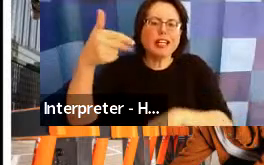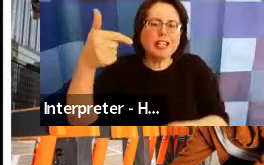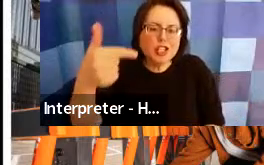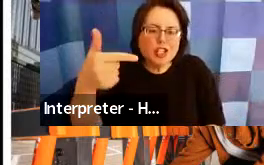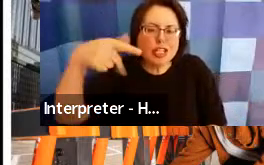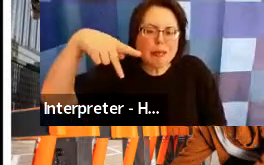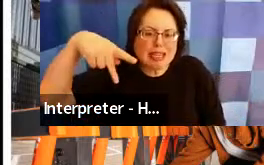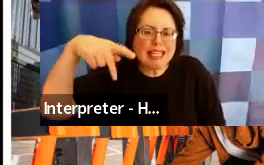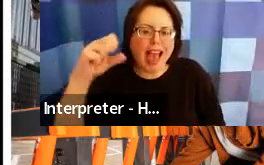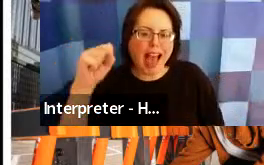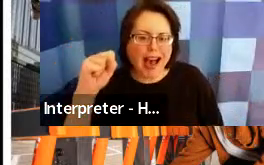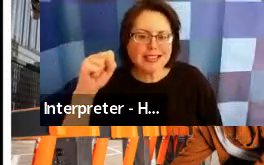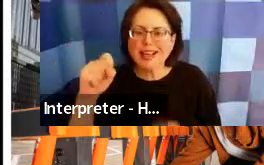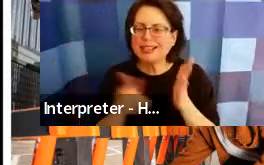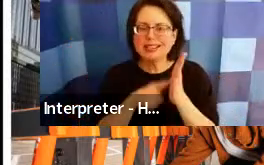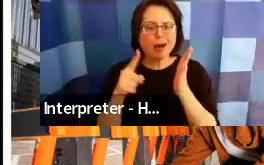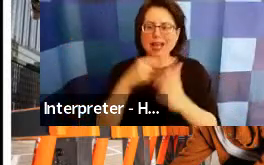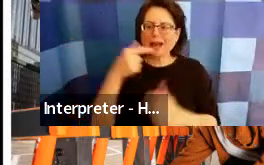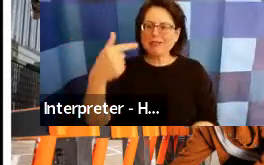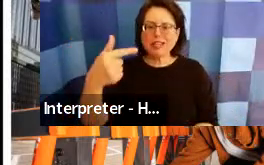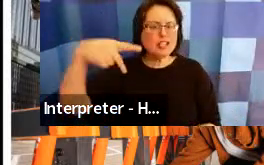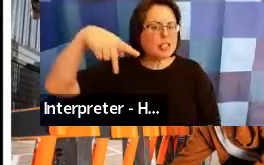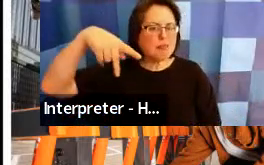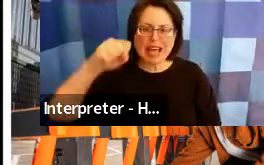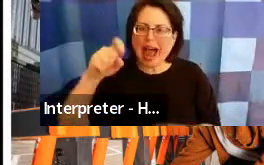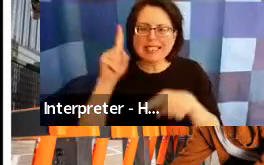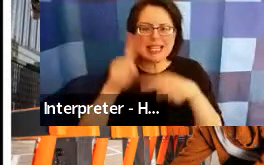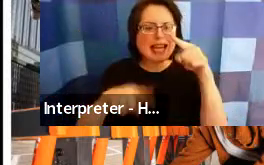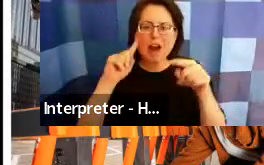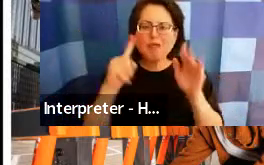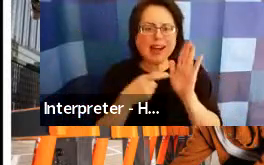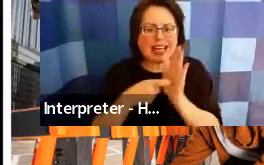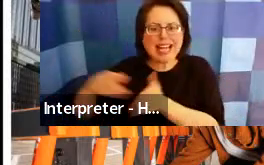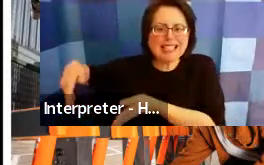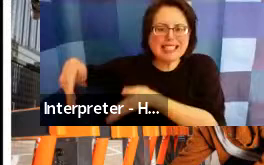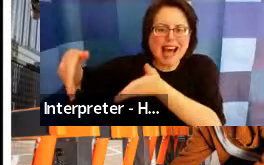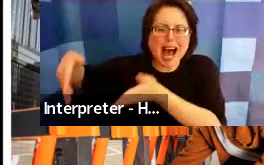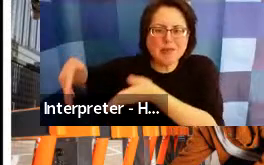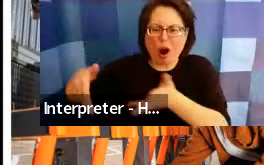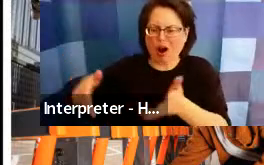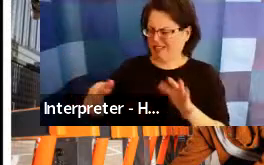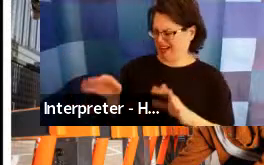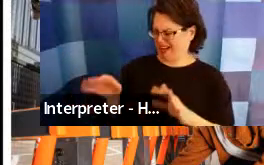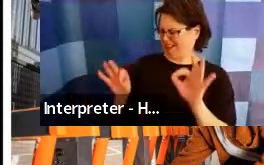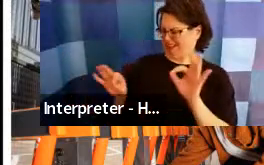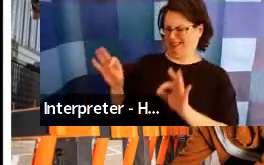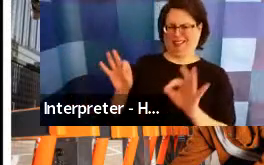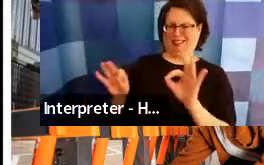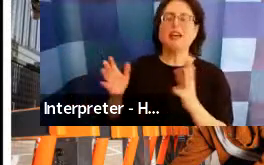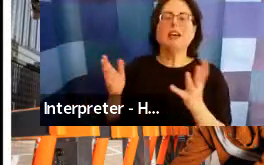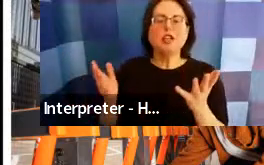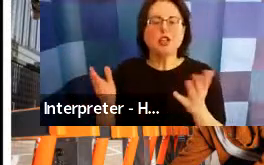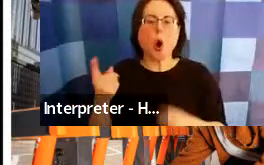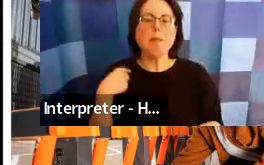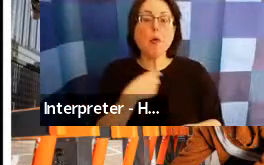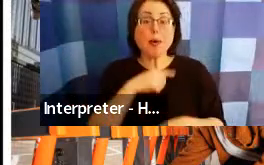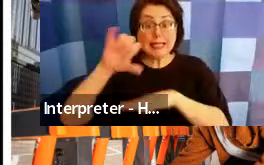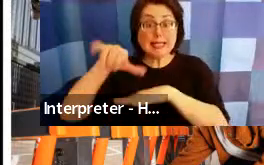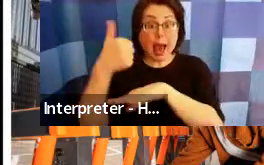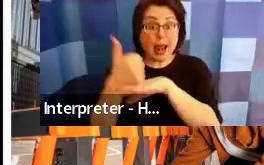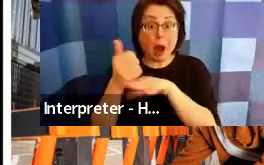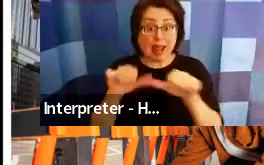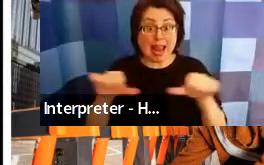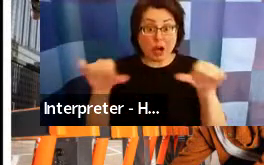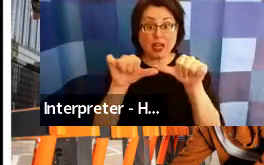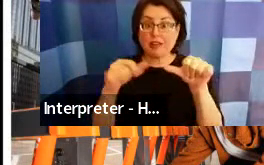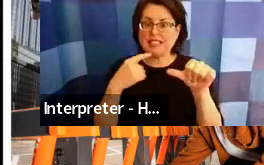sometimes unreliable on a larger scale. But we are able to generally devote areas as maybe no